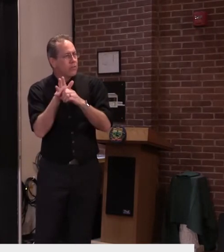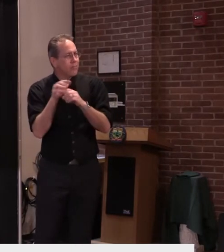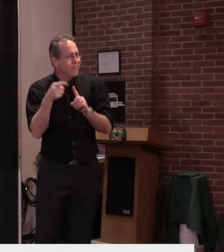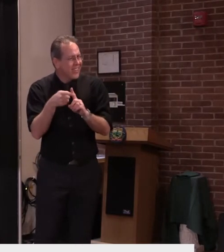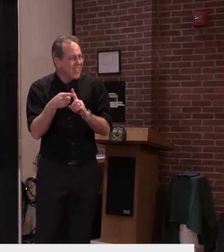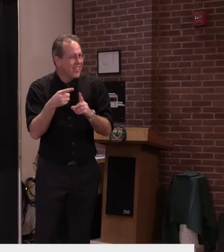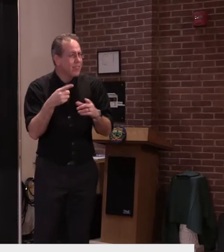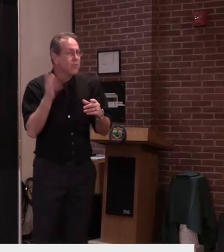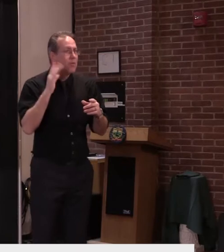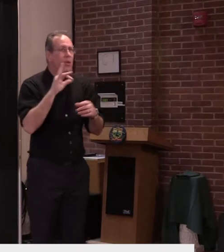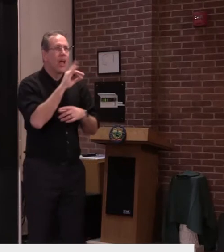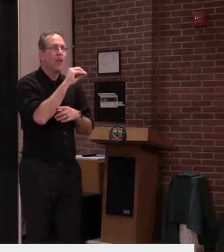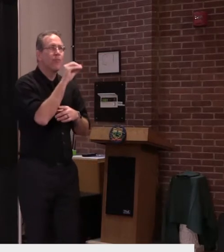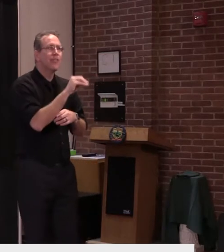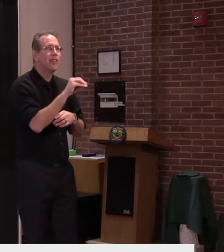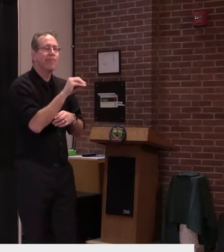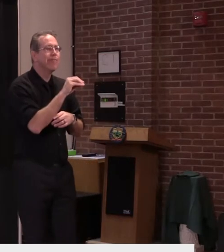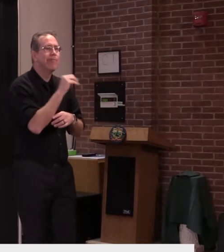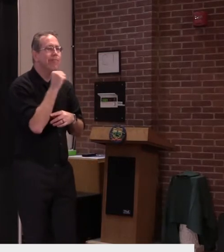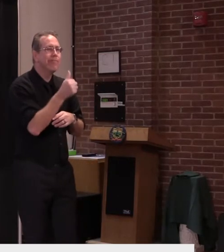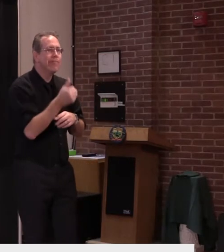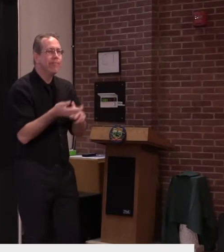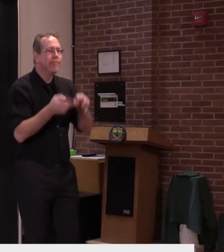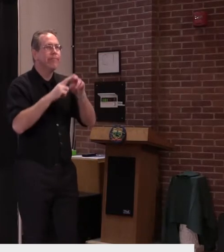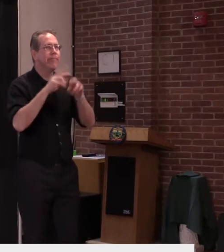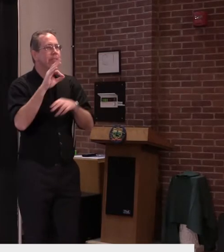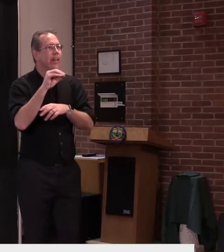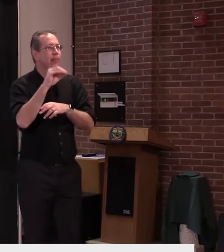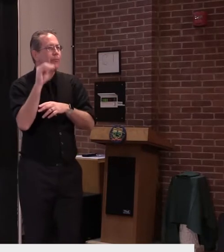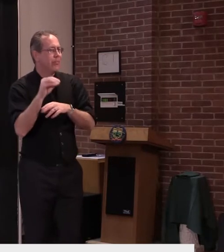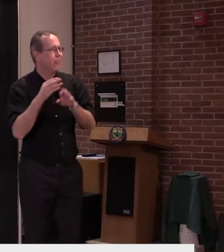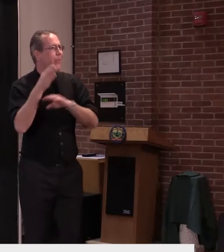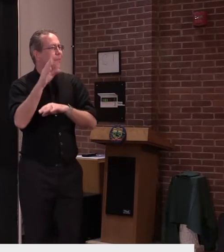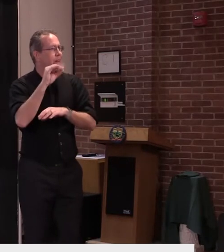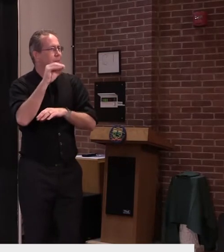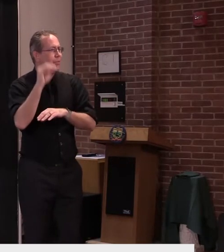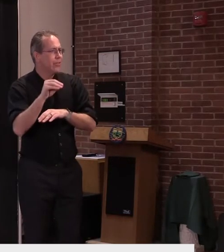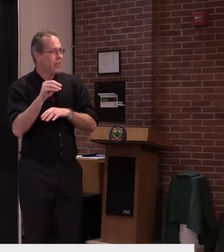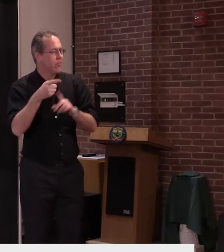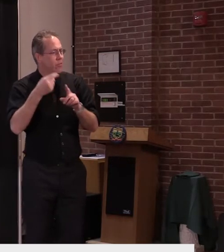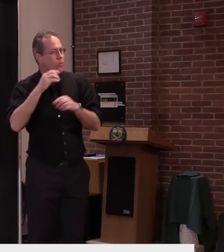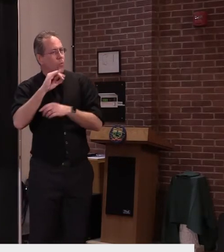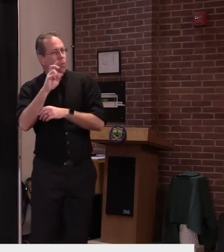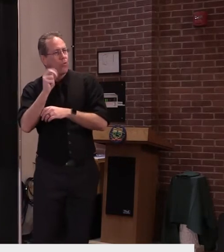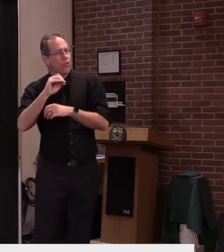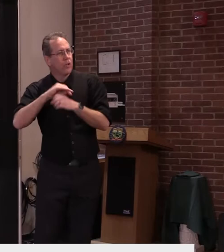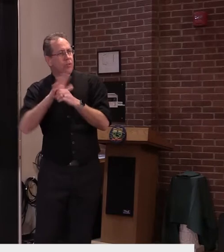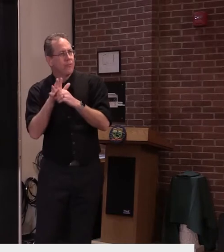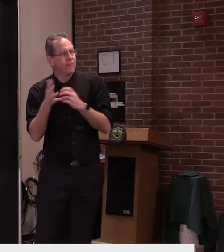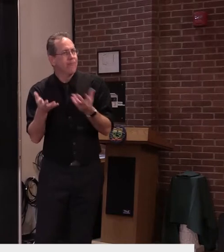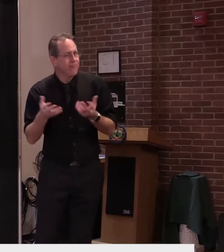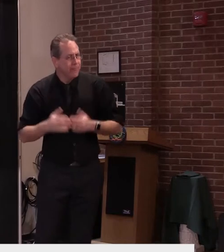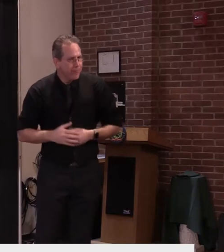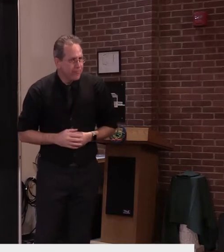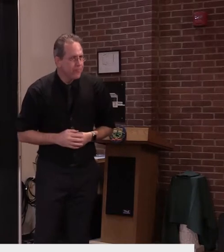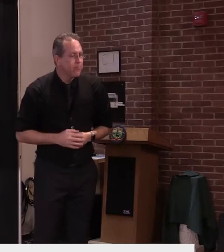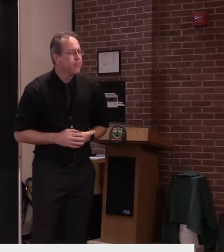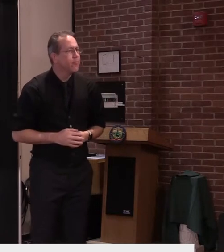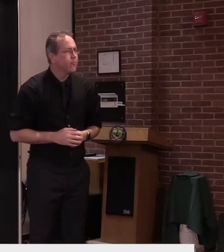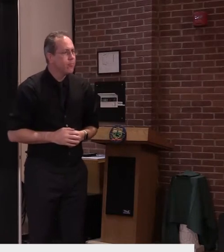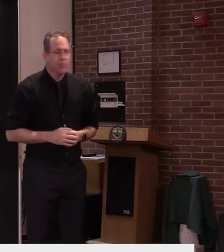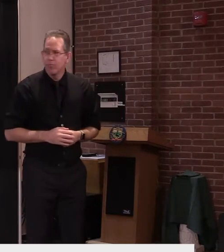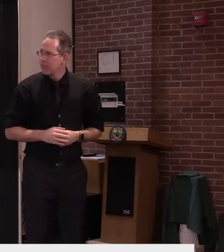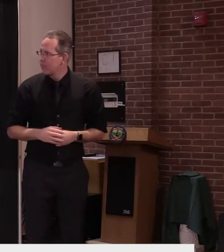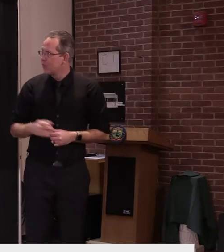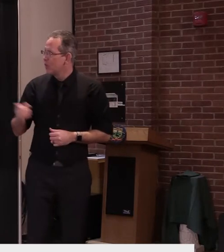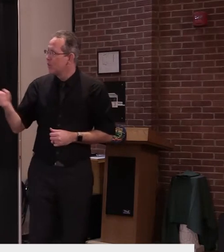basically the only variant that is circulating within the region. And then when we look at that impact that Omicron's having across the country and